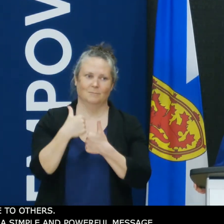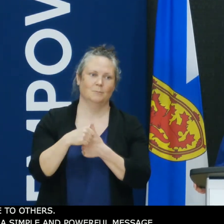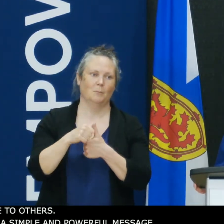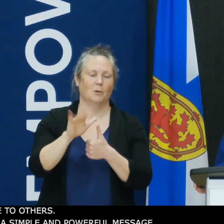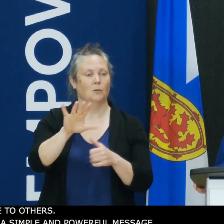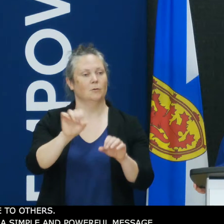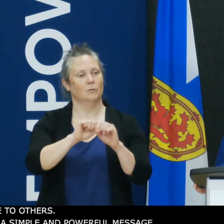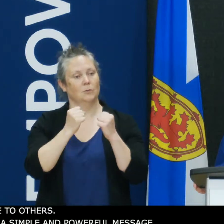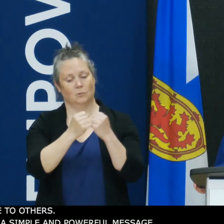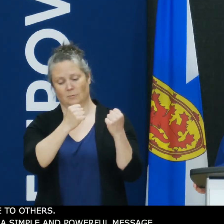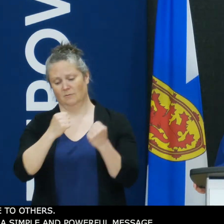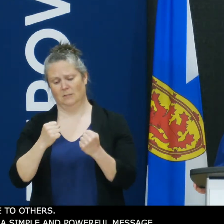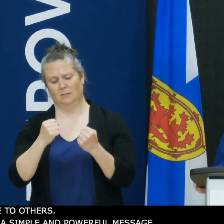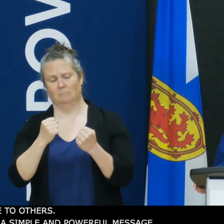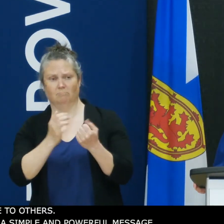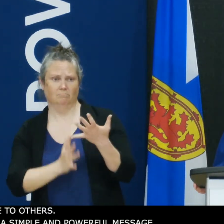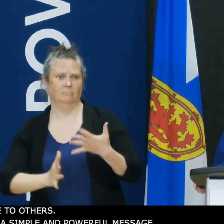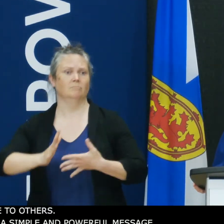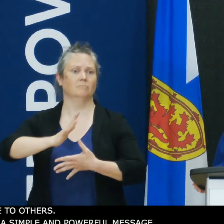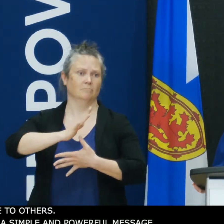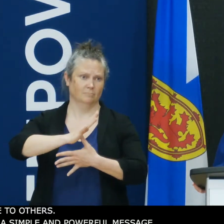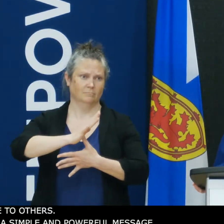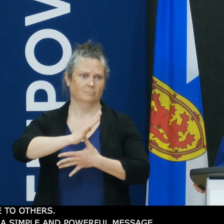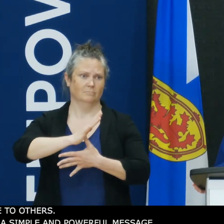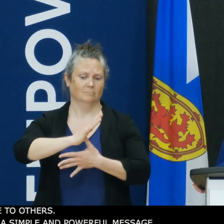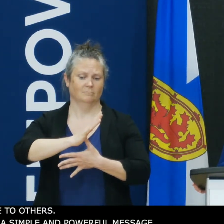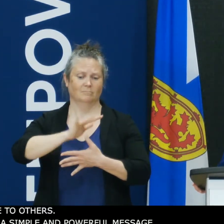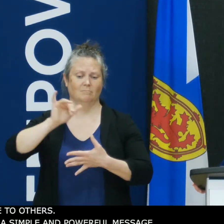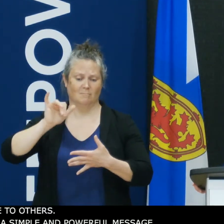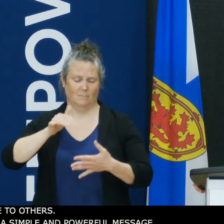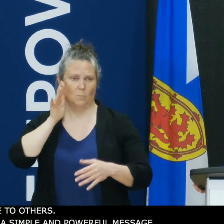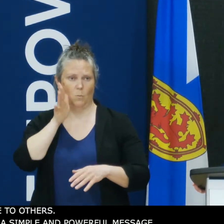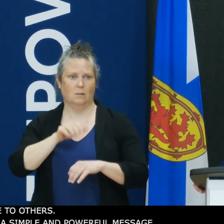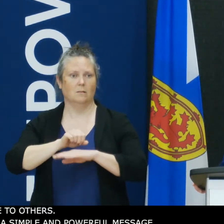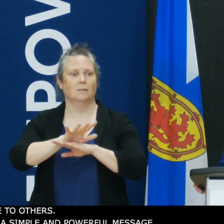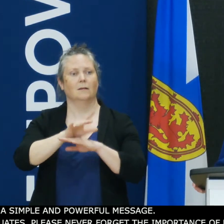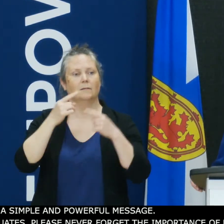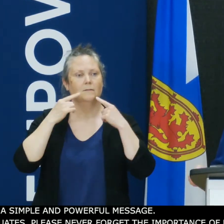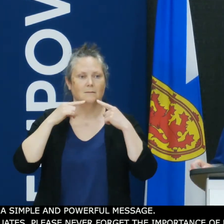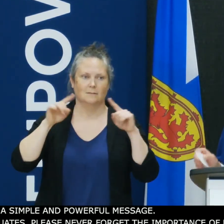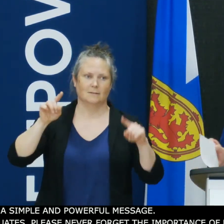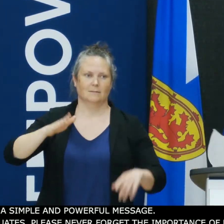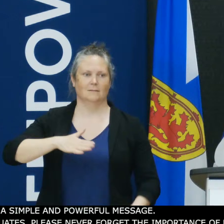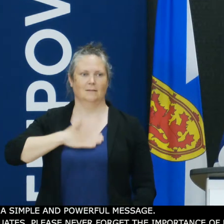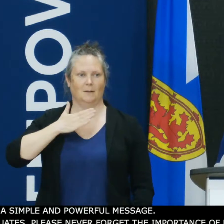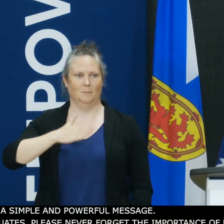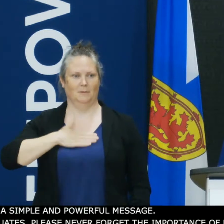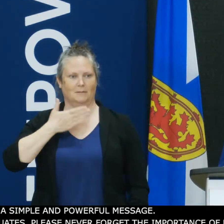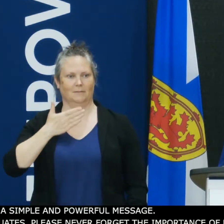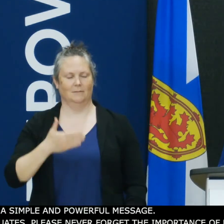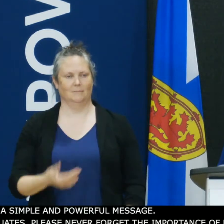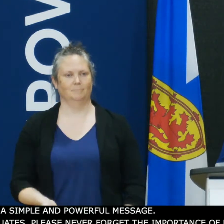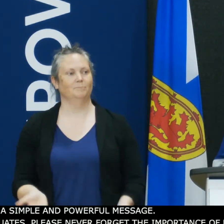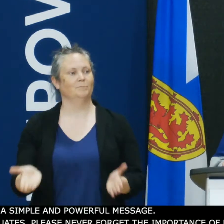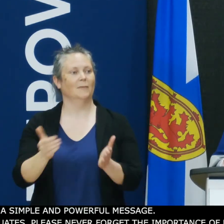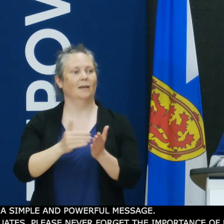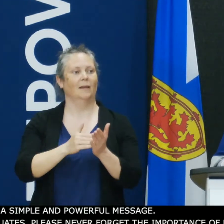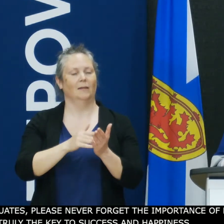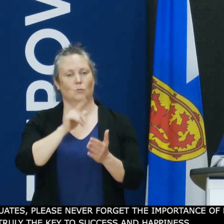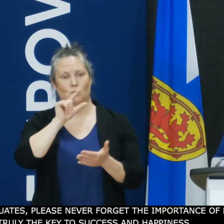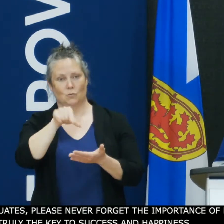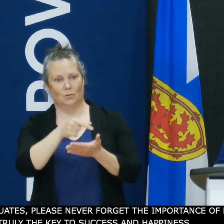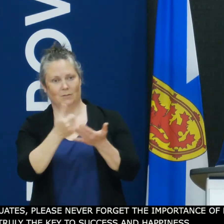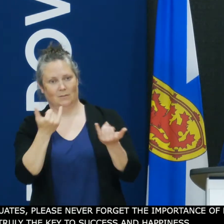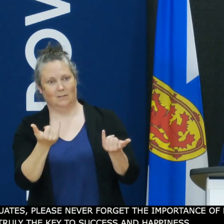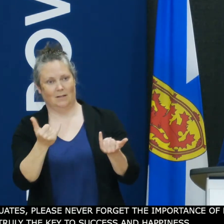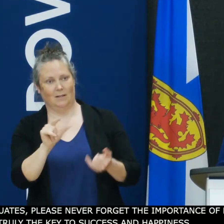social fitness. It's truly the key to success and happiness. Again, to the graduates of